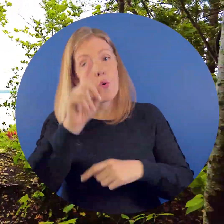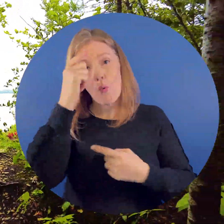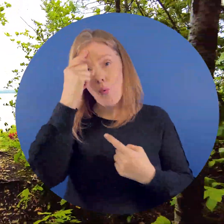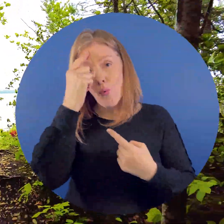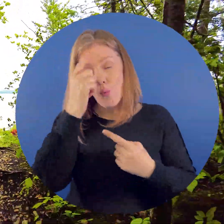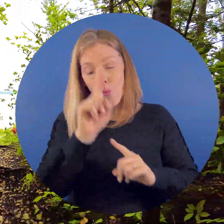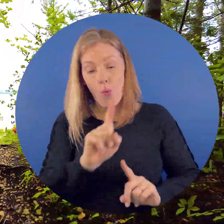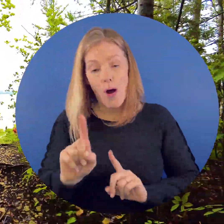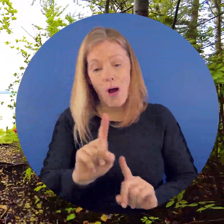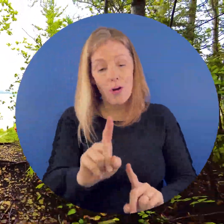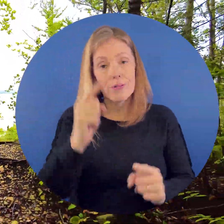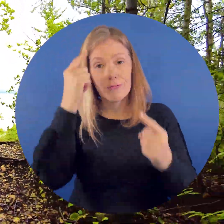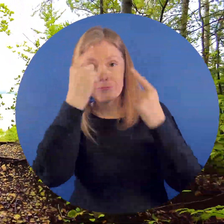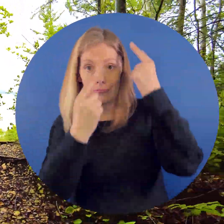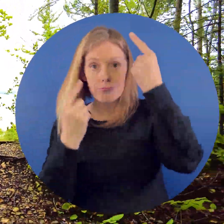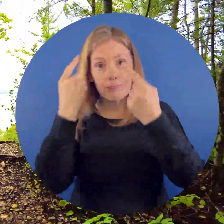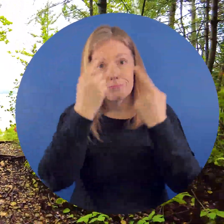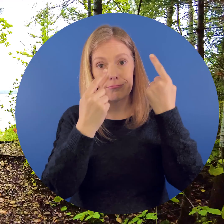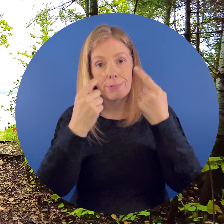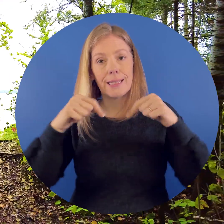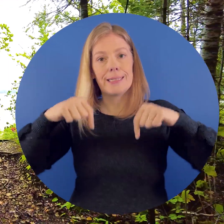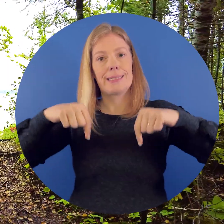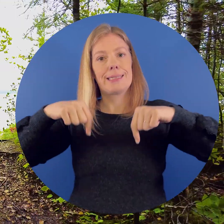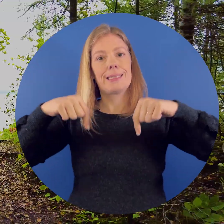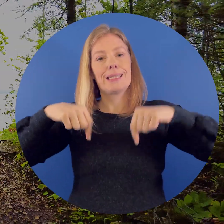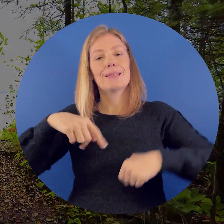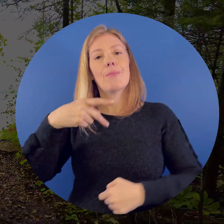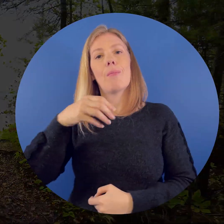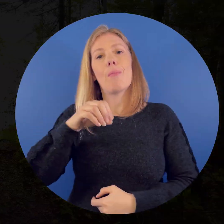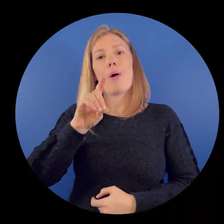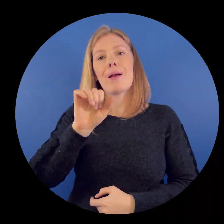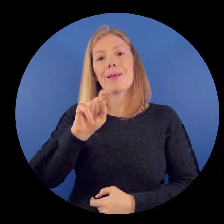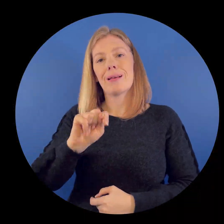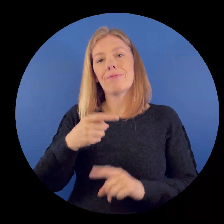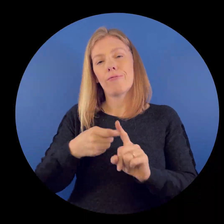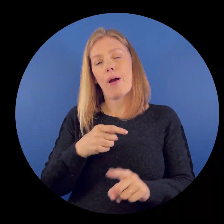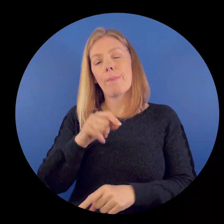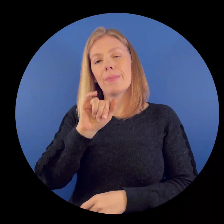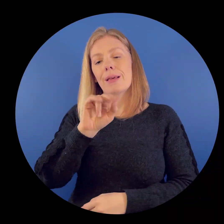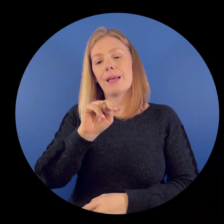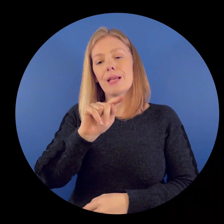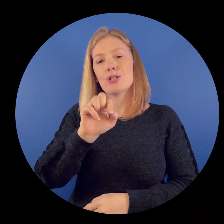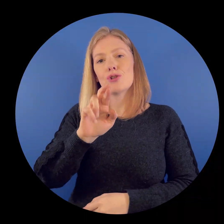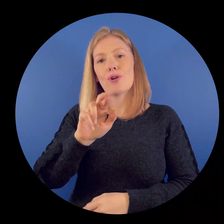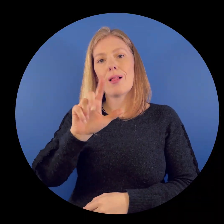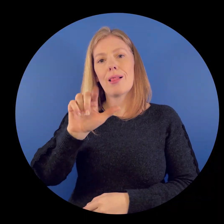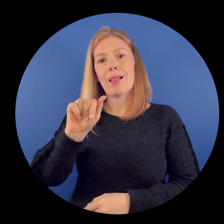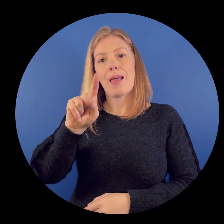Interlake. This is an Interlake Tourism Association podcast.